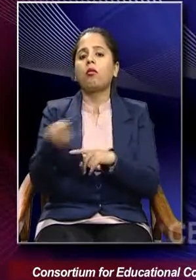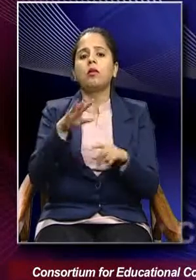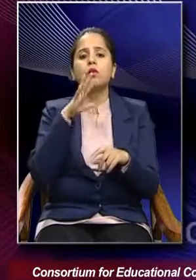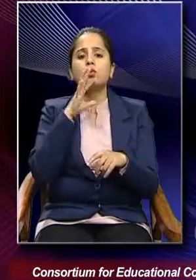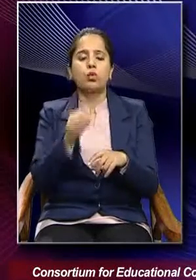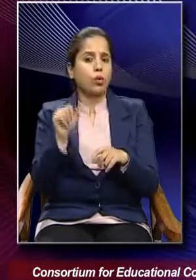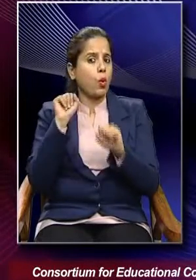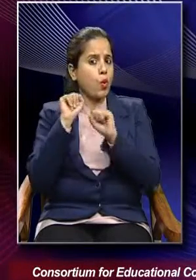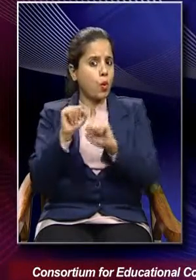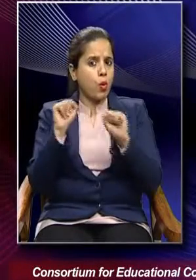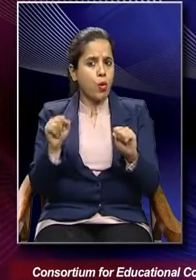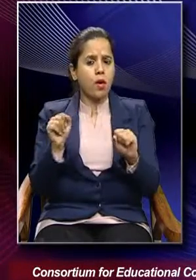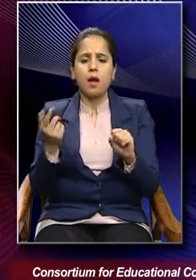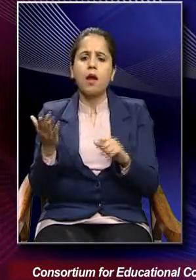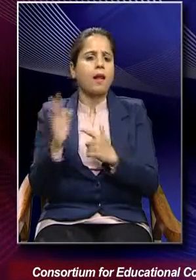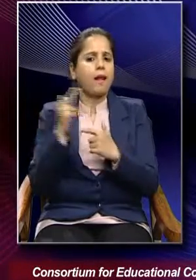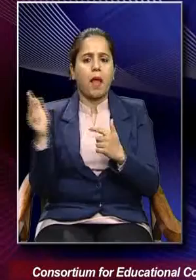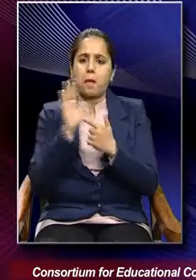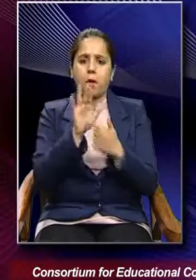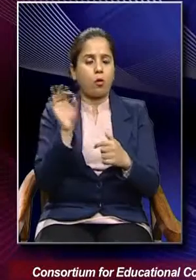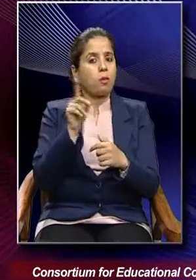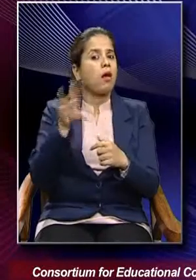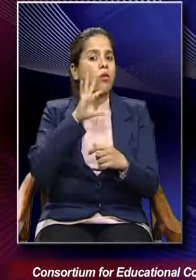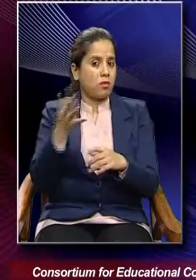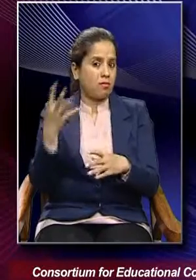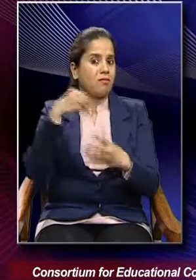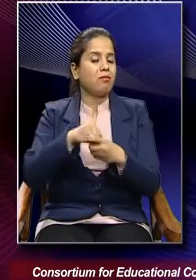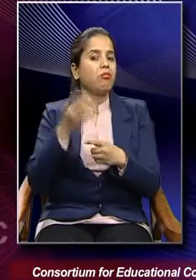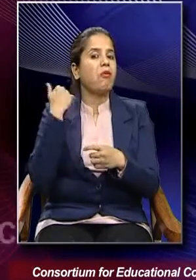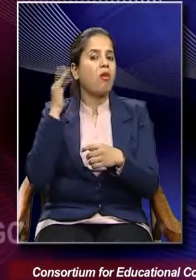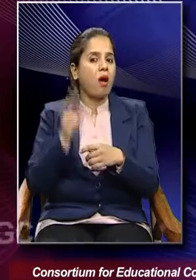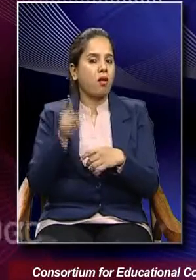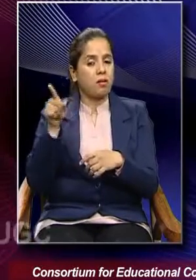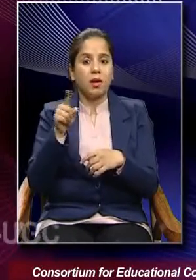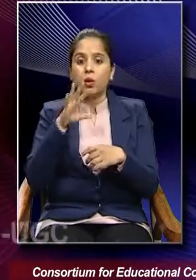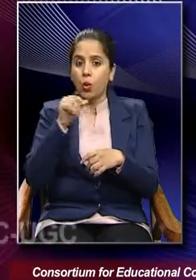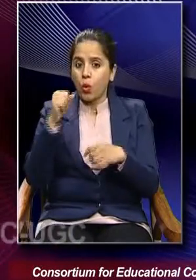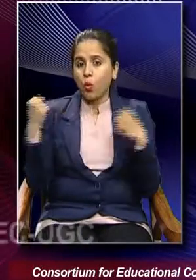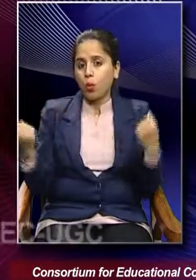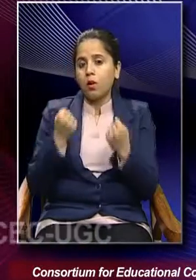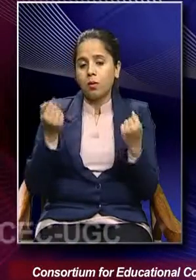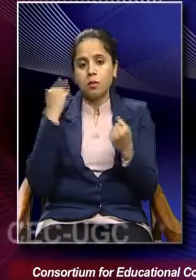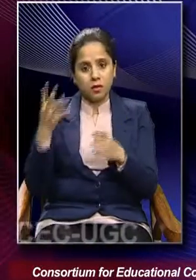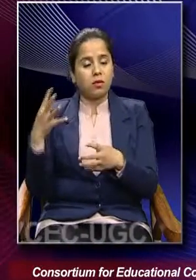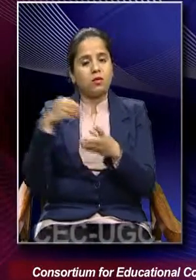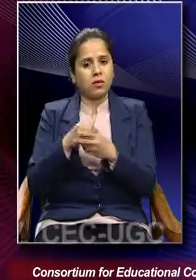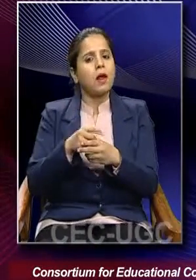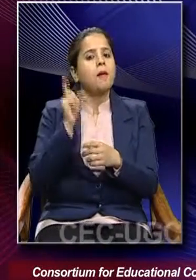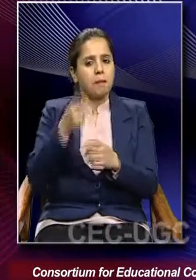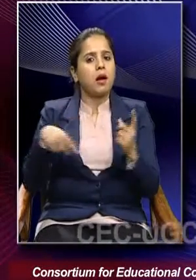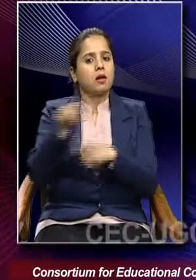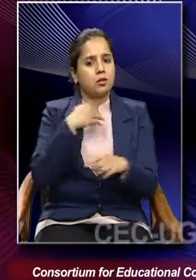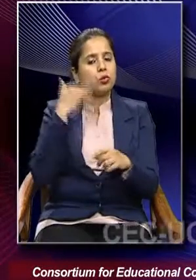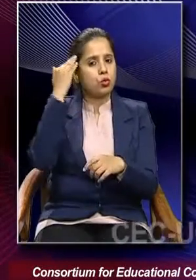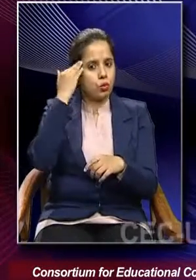not really been mentioned, and their contribution also must be